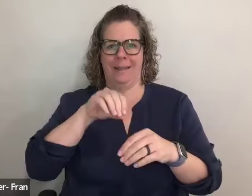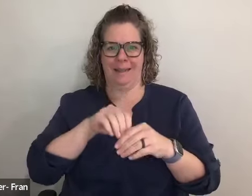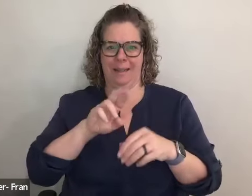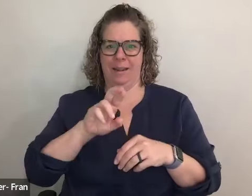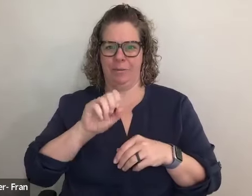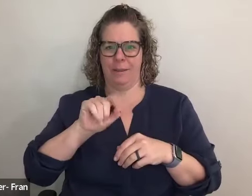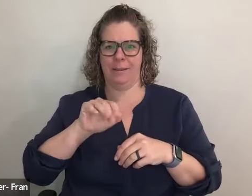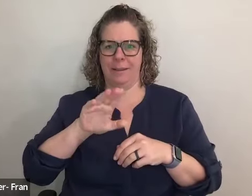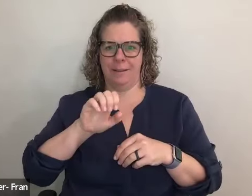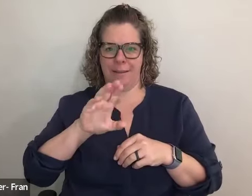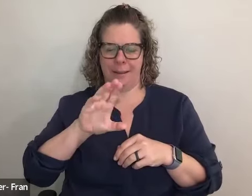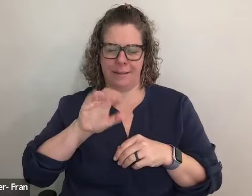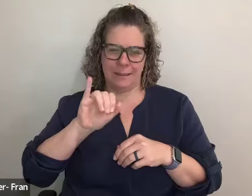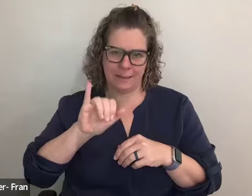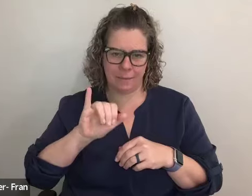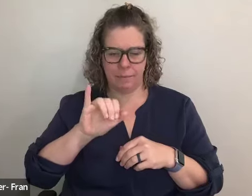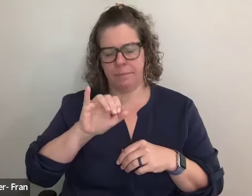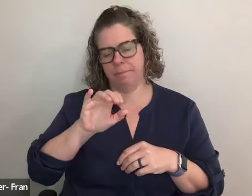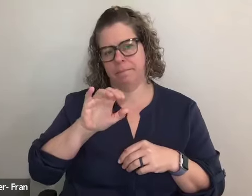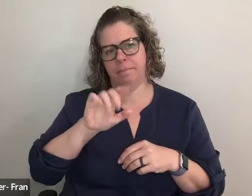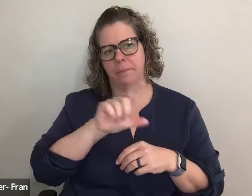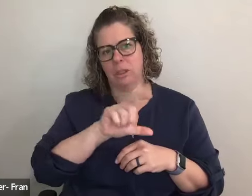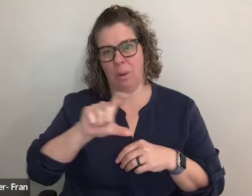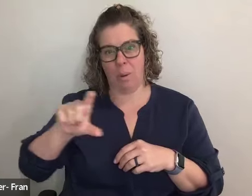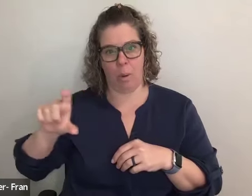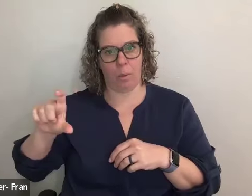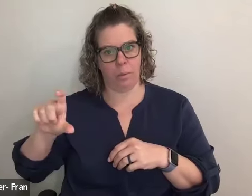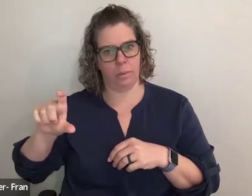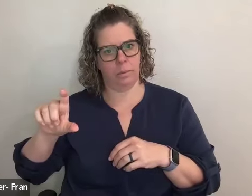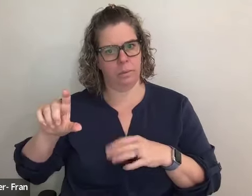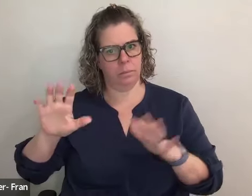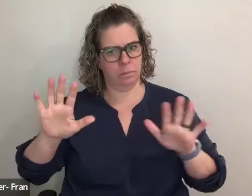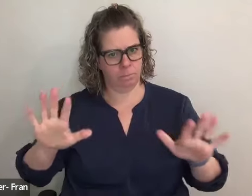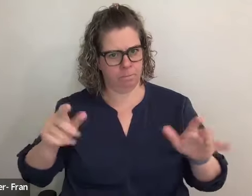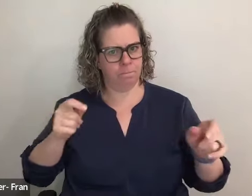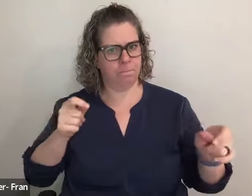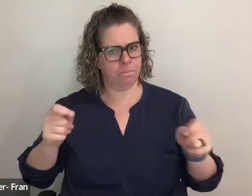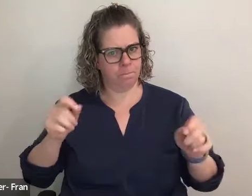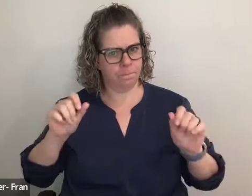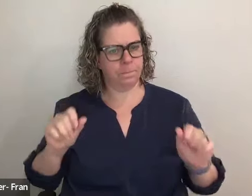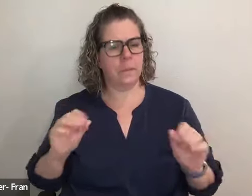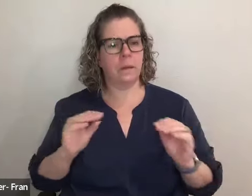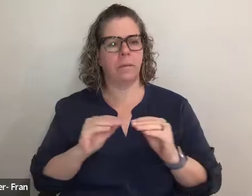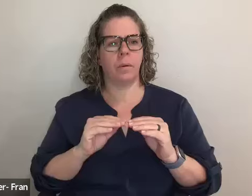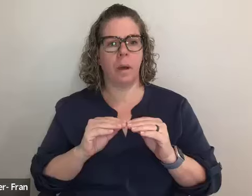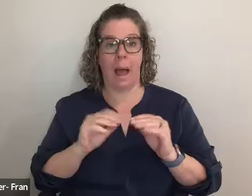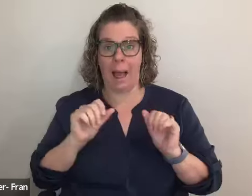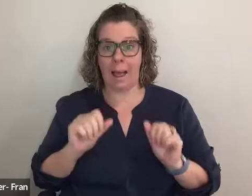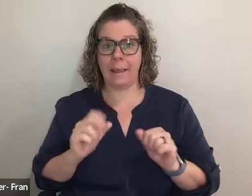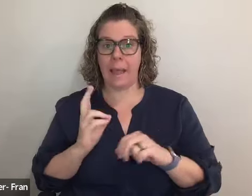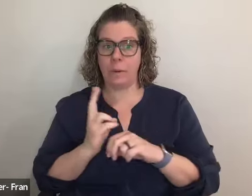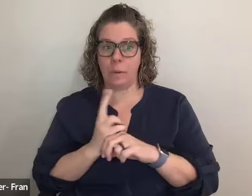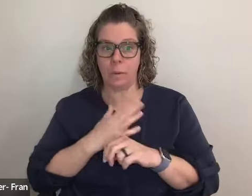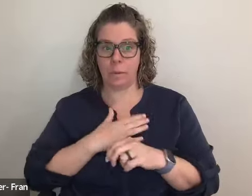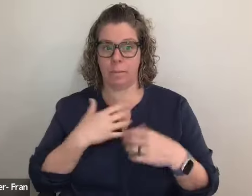operating within our capacity, we have more access to strength